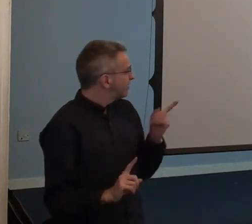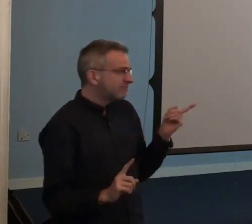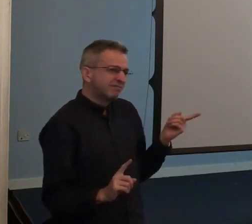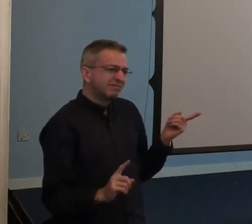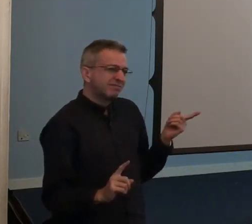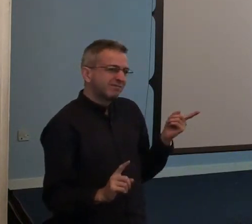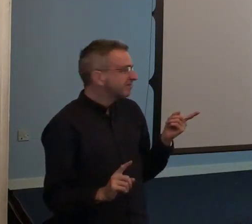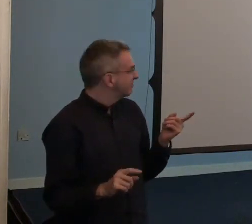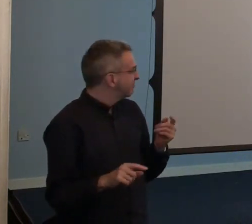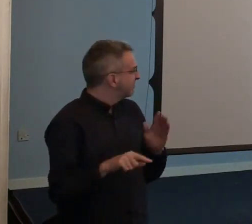towards deafness.